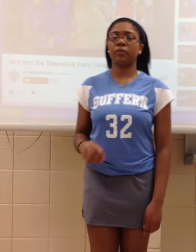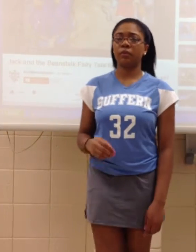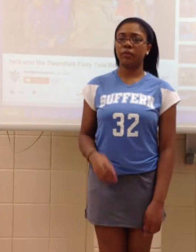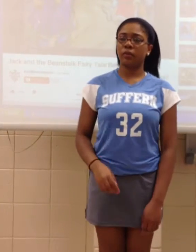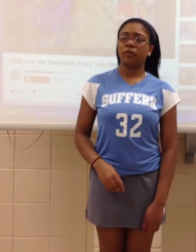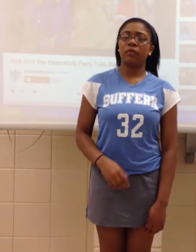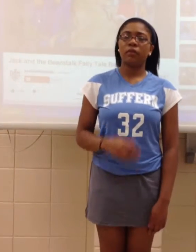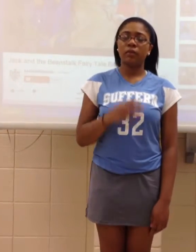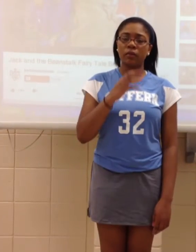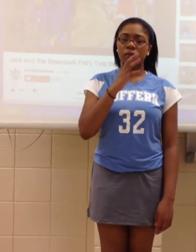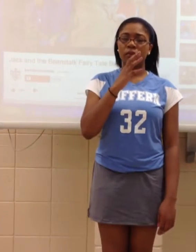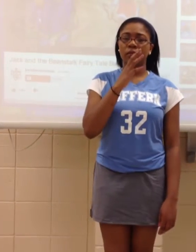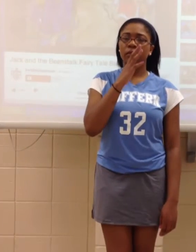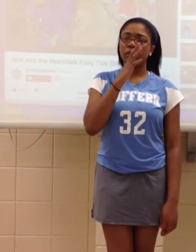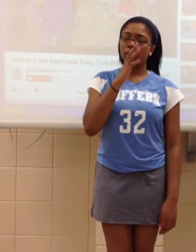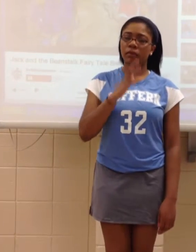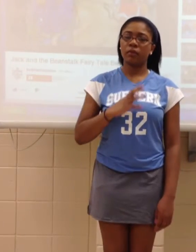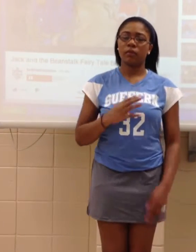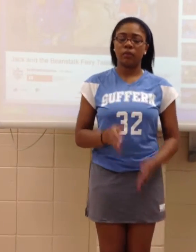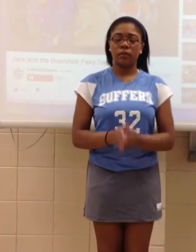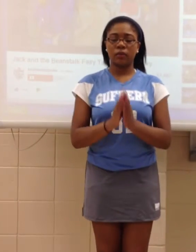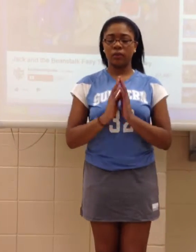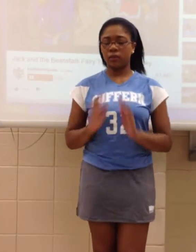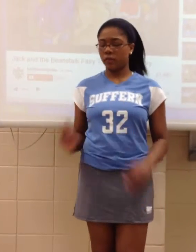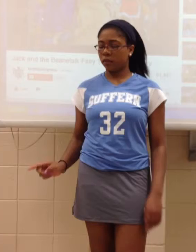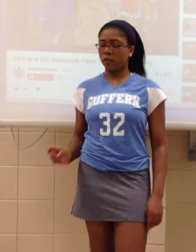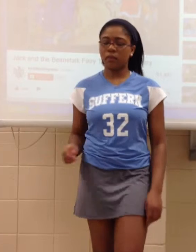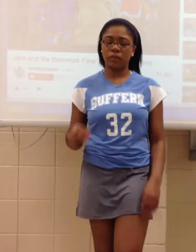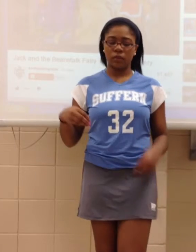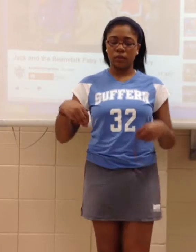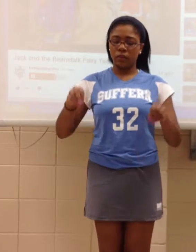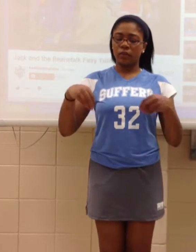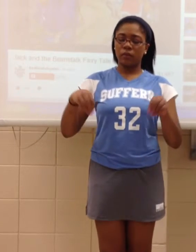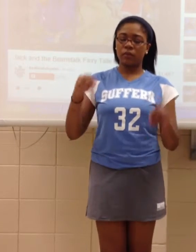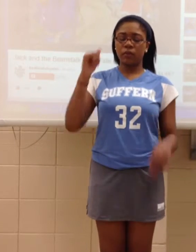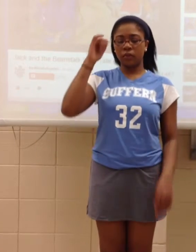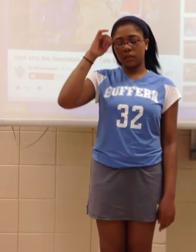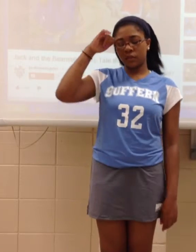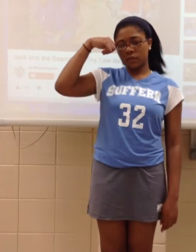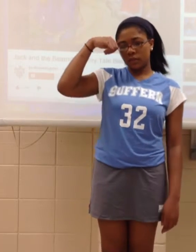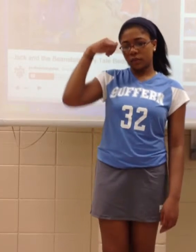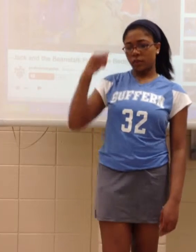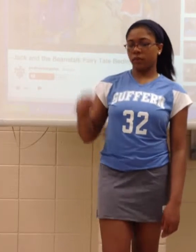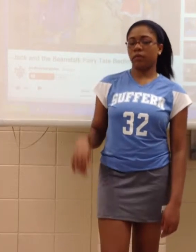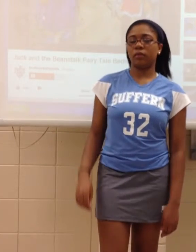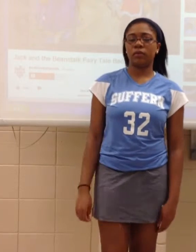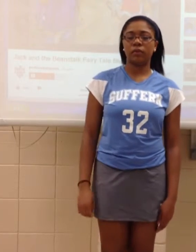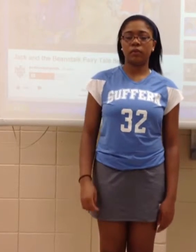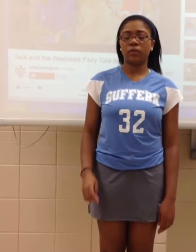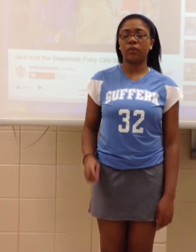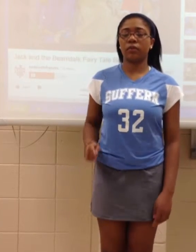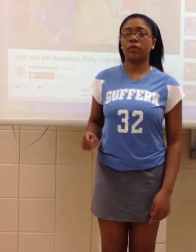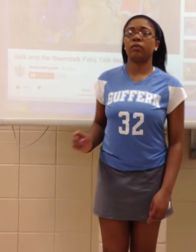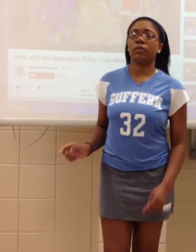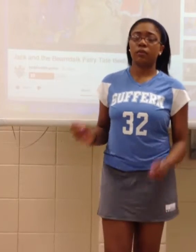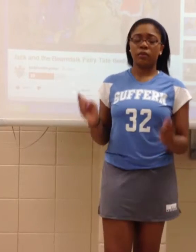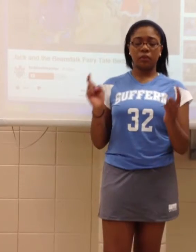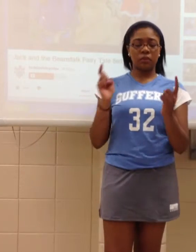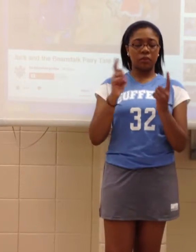sell their milking cow. The woman asked Jack to take the cow into town and offer her for sale. On the road into town,